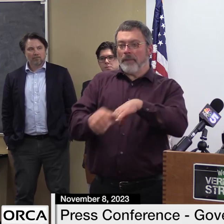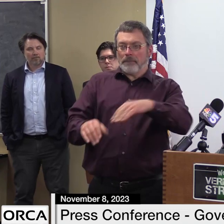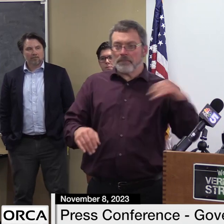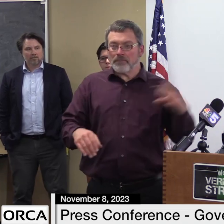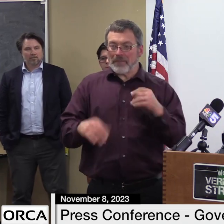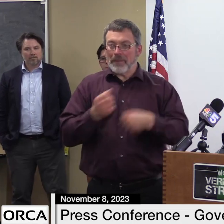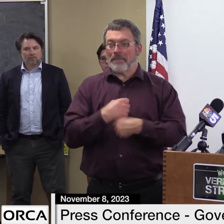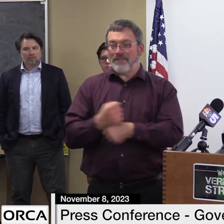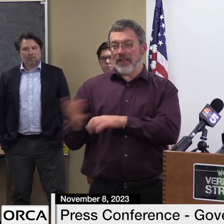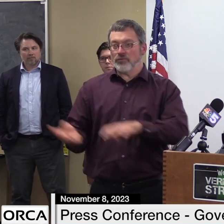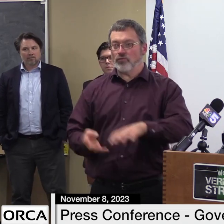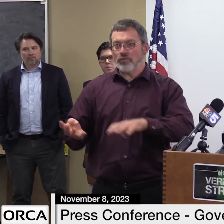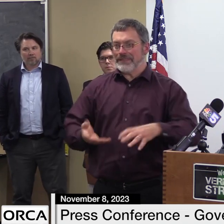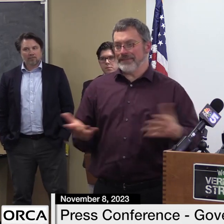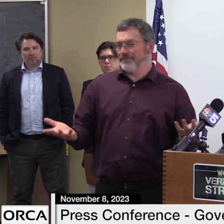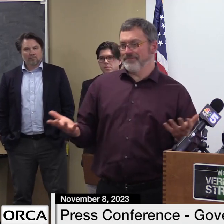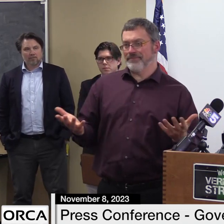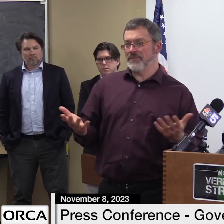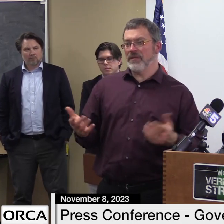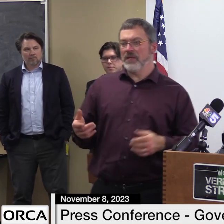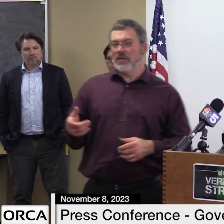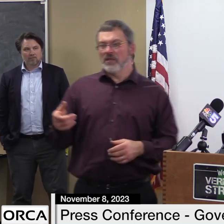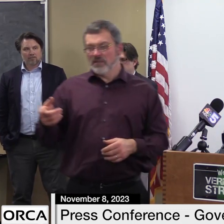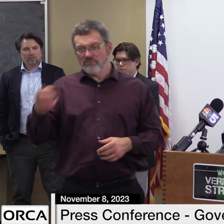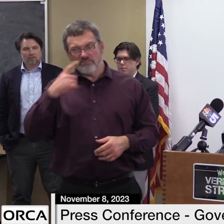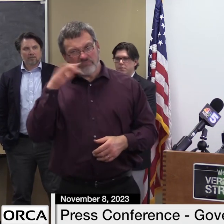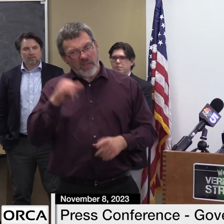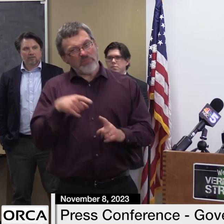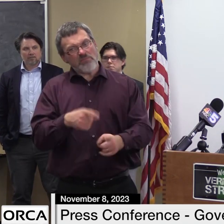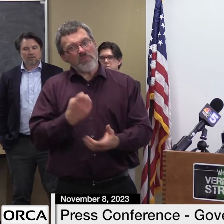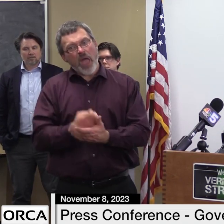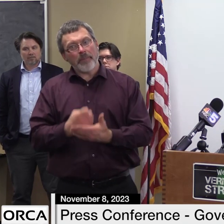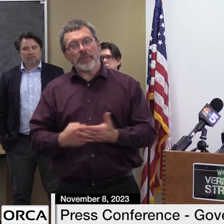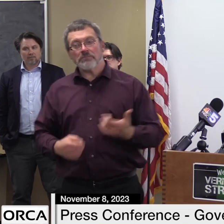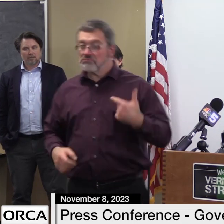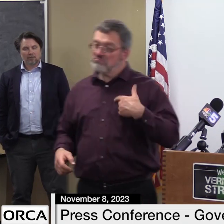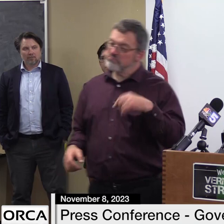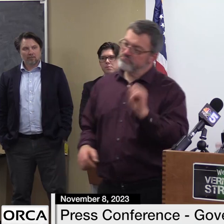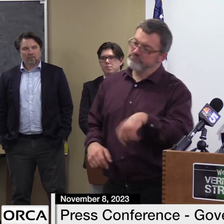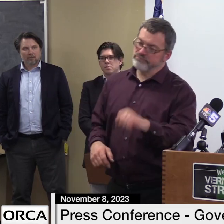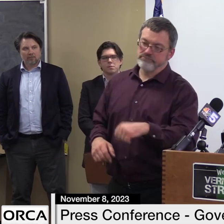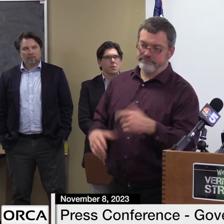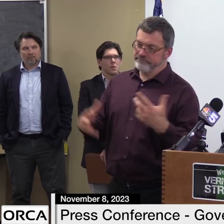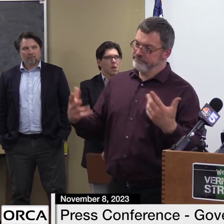entities that economic. I think a lot of it is economic, but